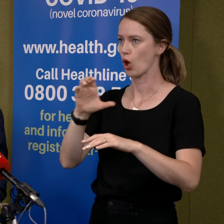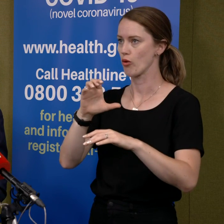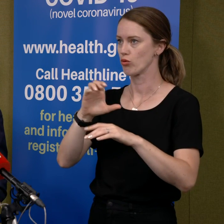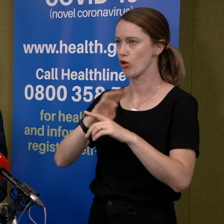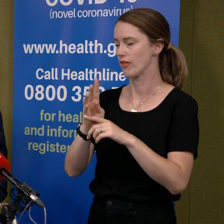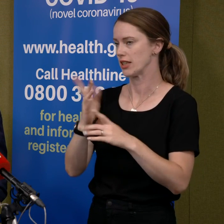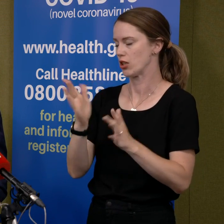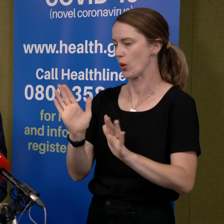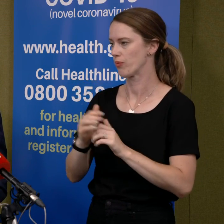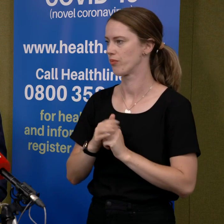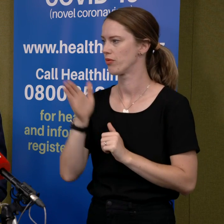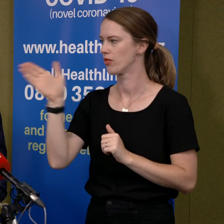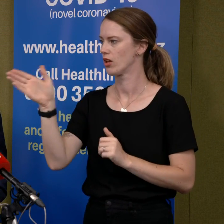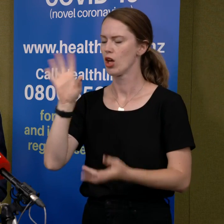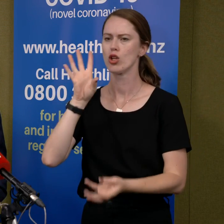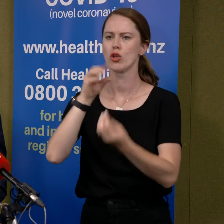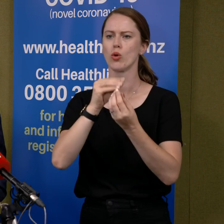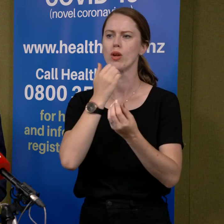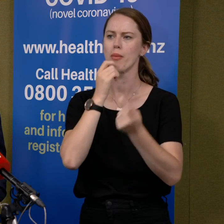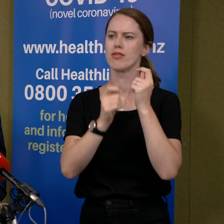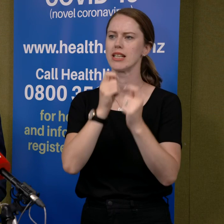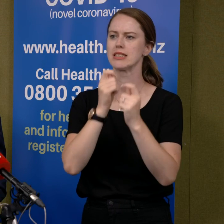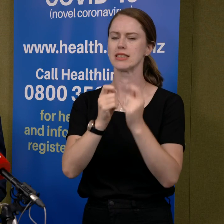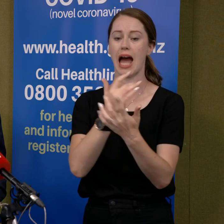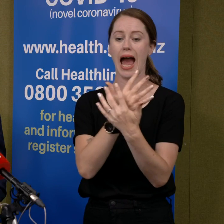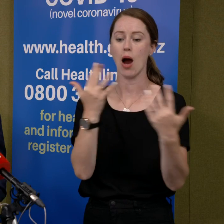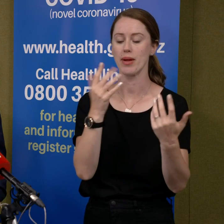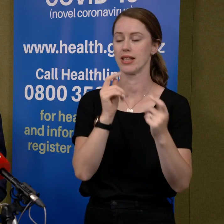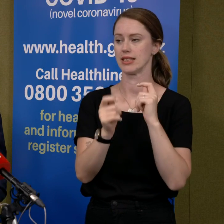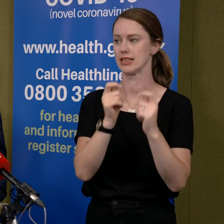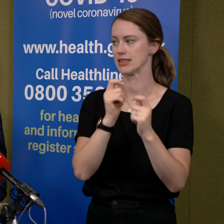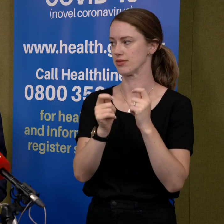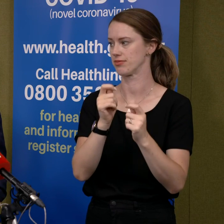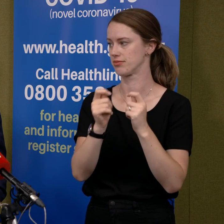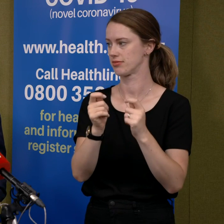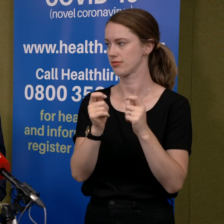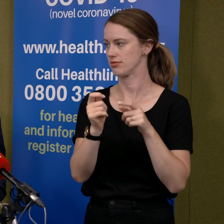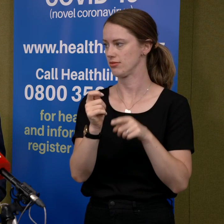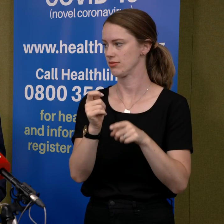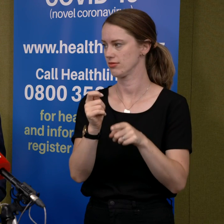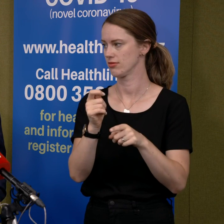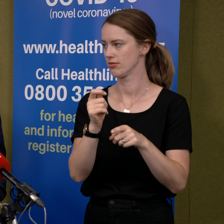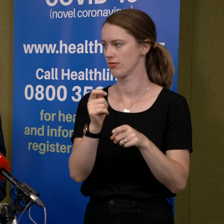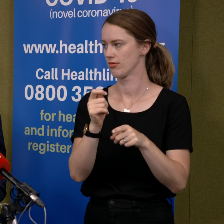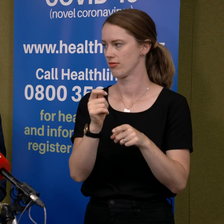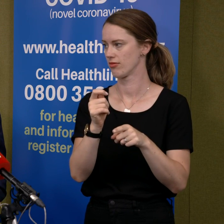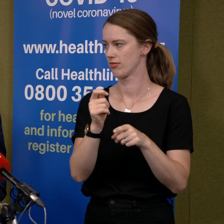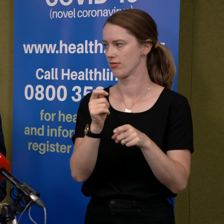Of the total number of tests that you have done, how many of those tests have been conducted on people that